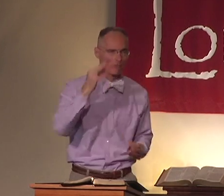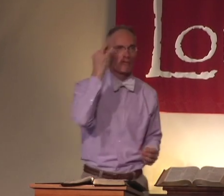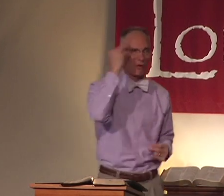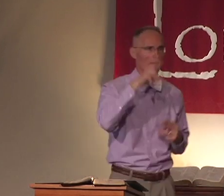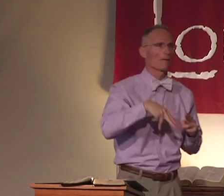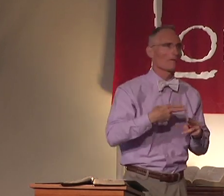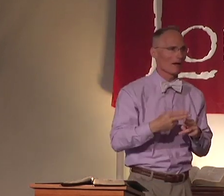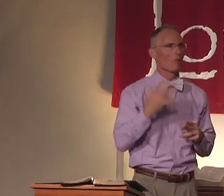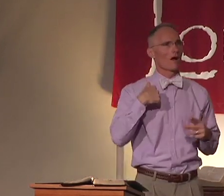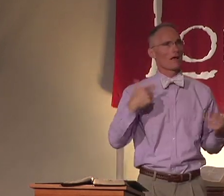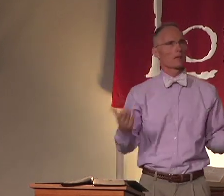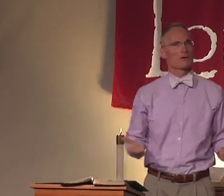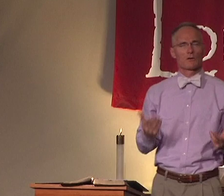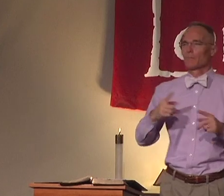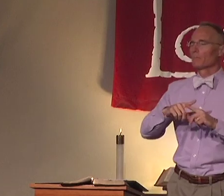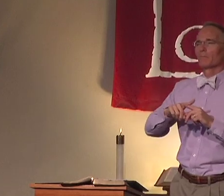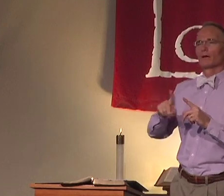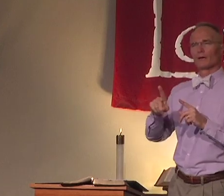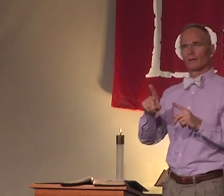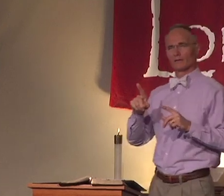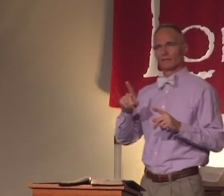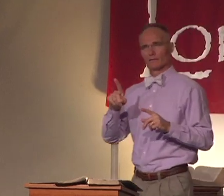Oh, some of you have thought about that. Well, I'm here, but